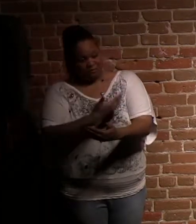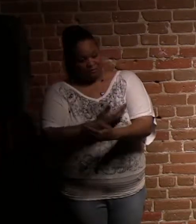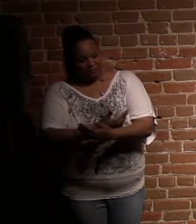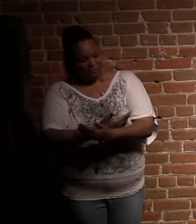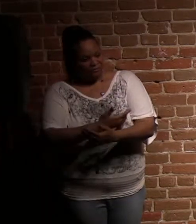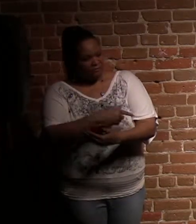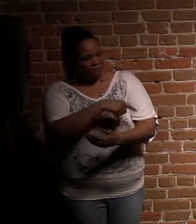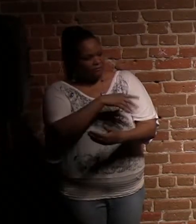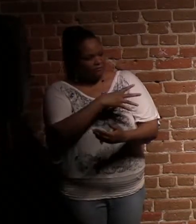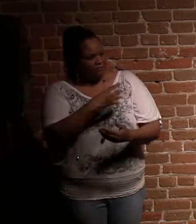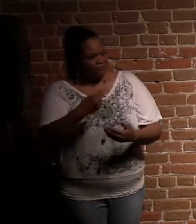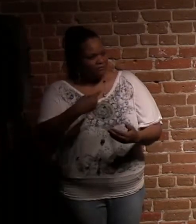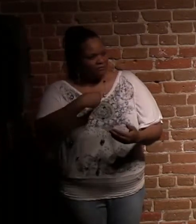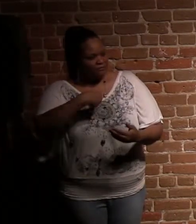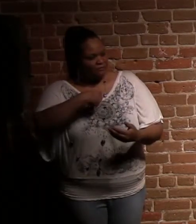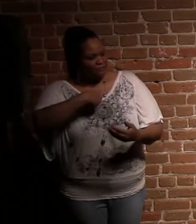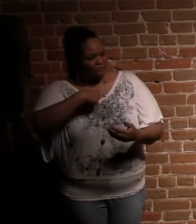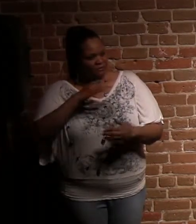And I